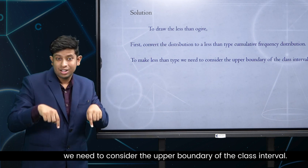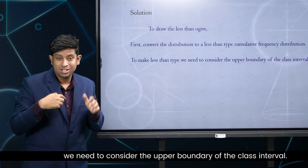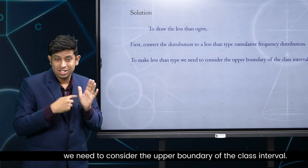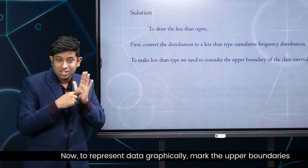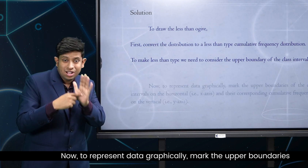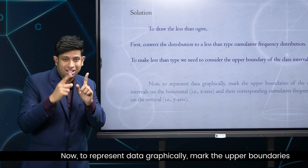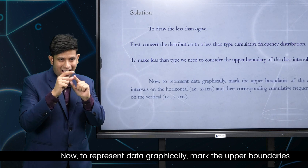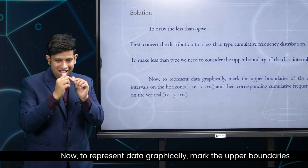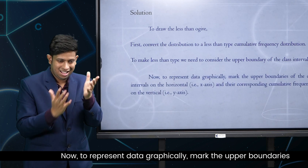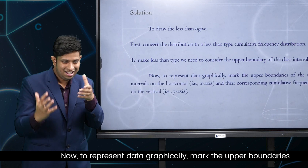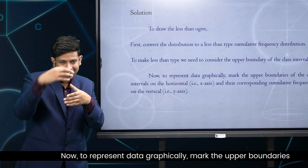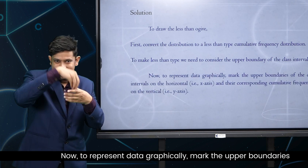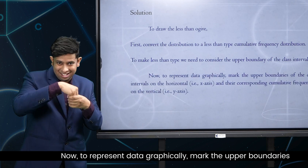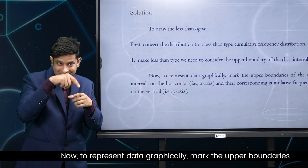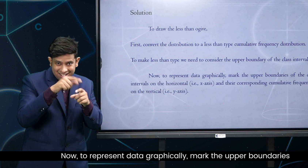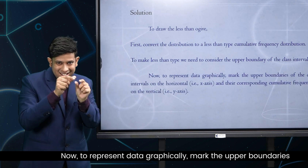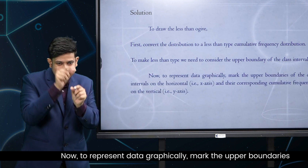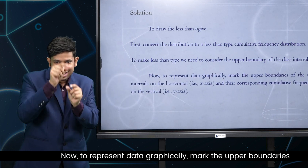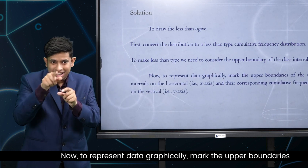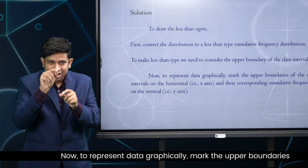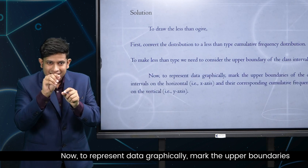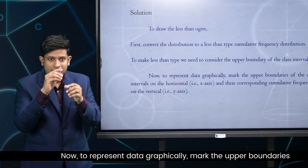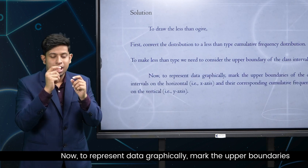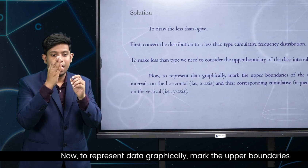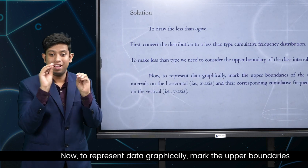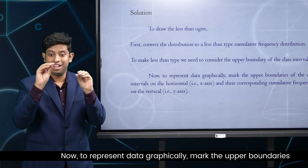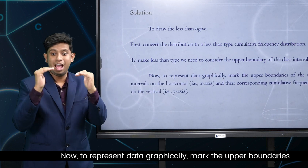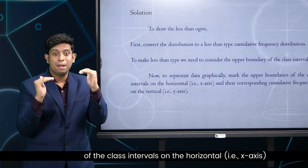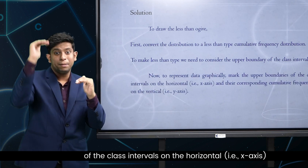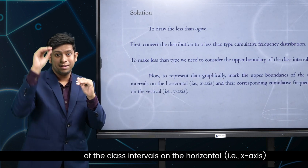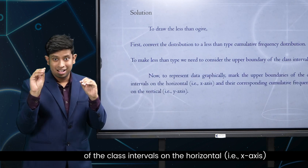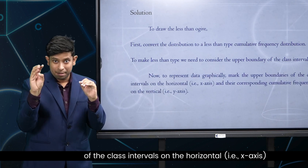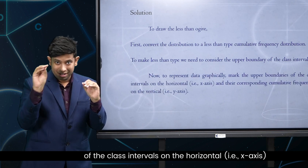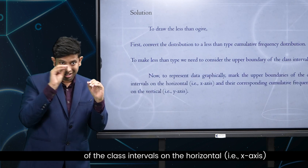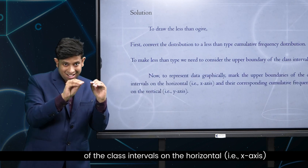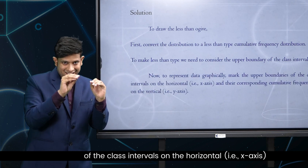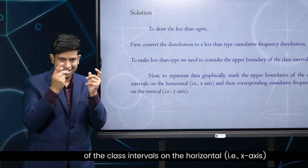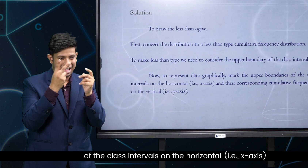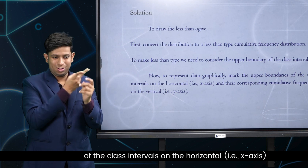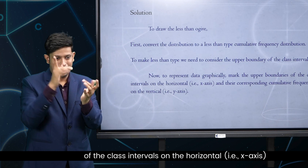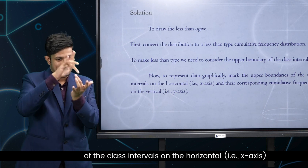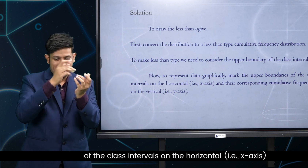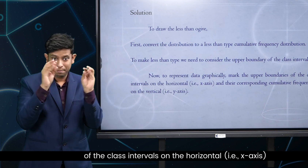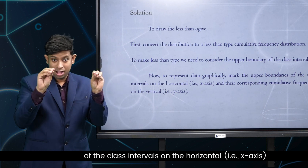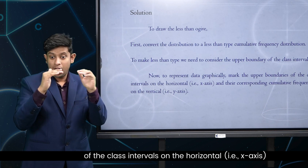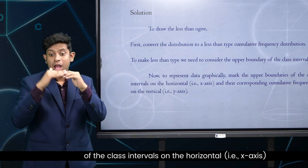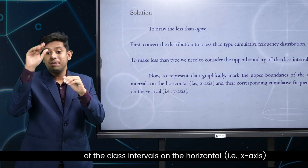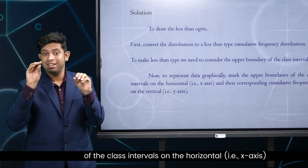Now, to represent data graphically, mark the upper boundaries of the class intervals on the horizontal, that is